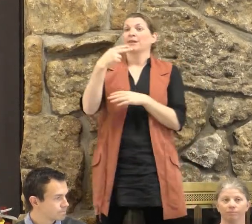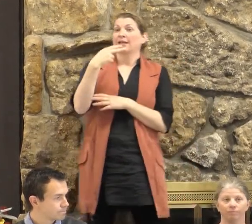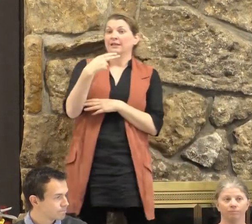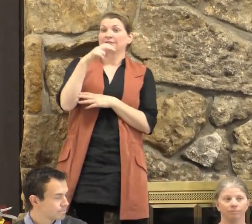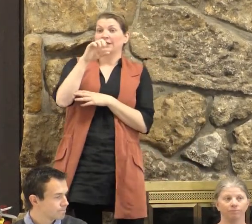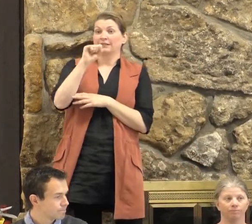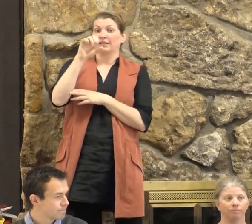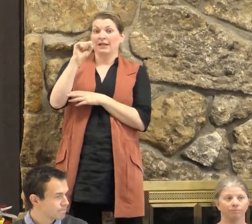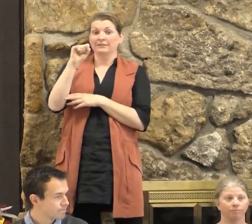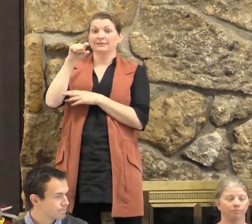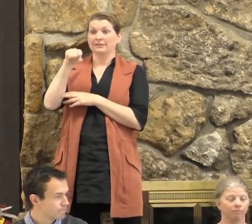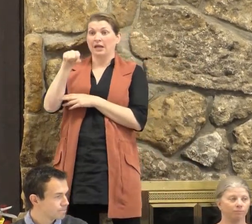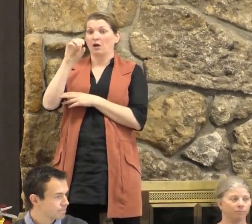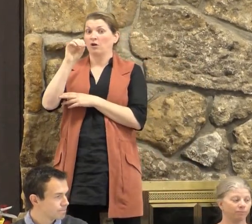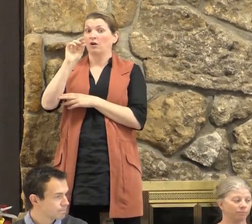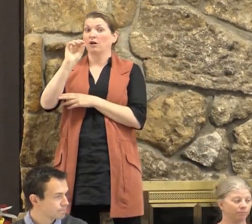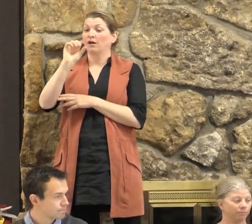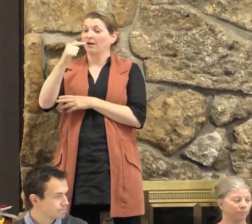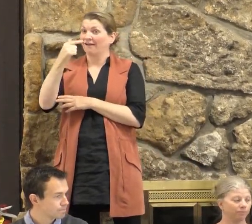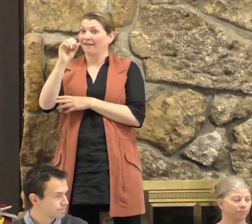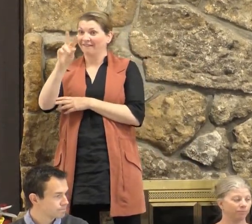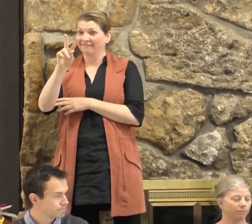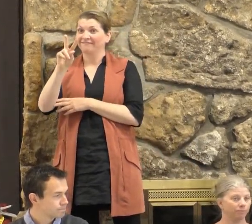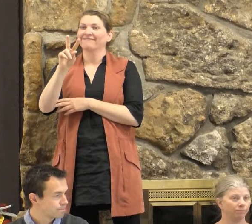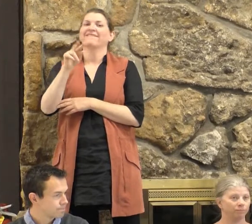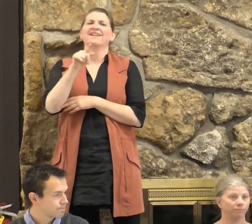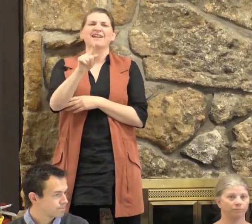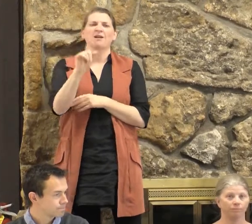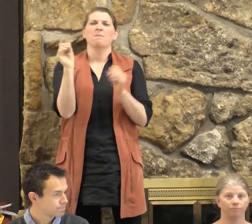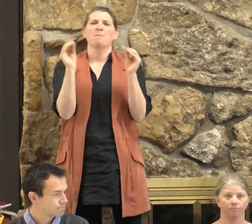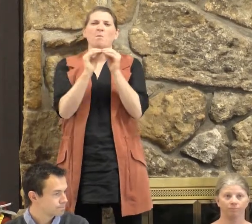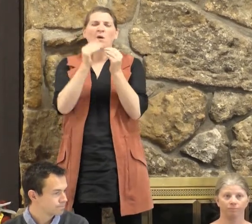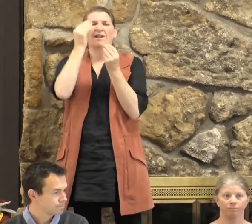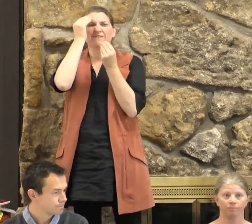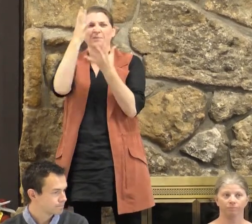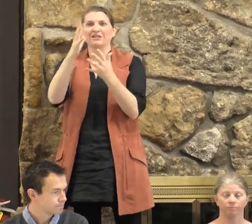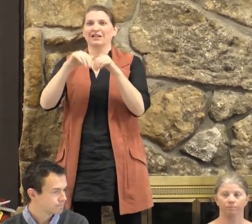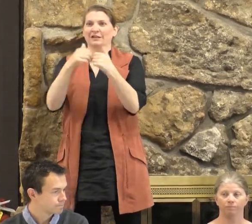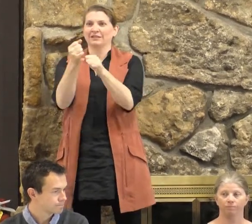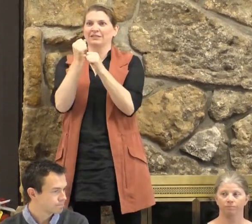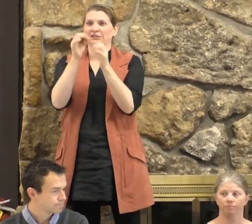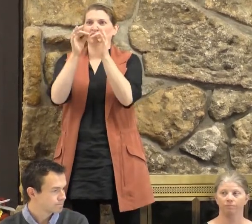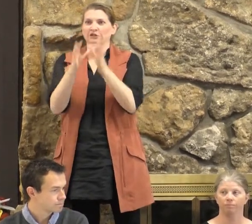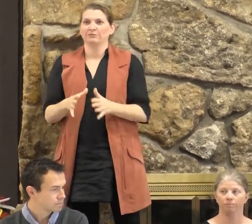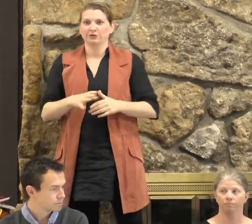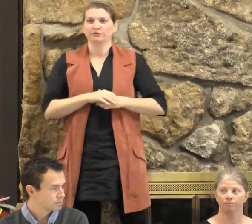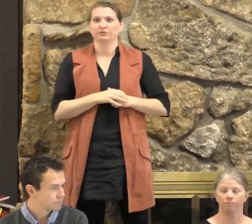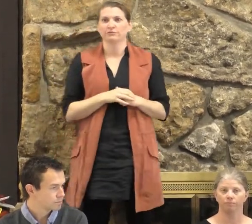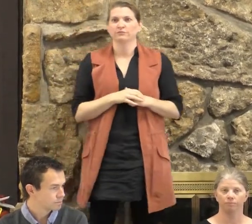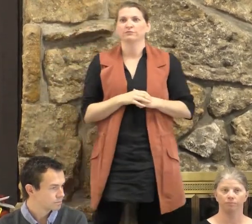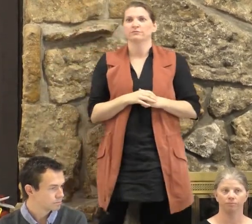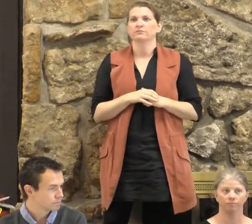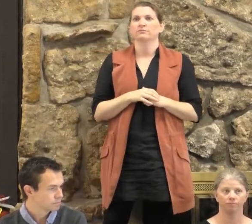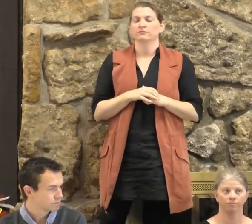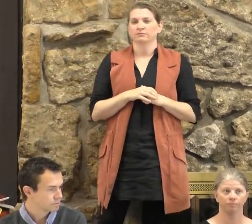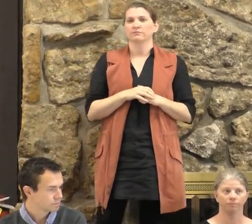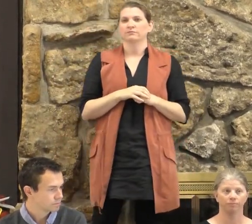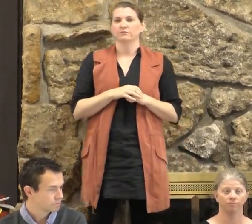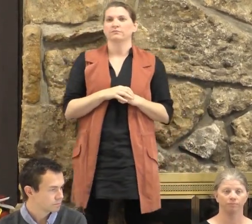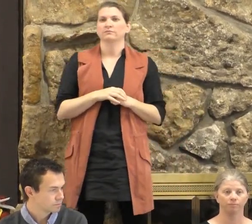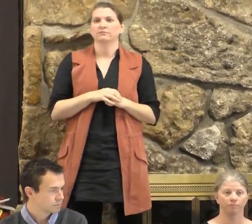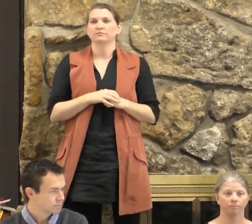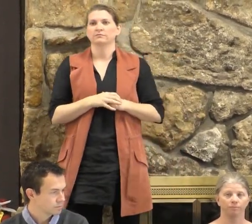confidentiality, anything like that. The reason why it's important for us to have the patient's name is, first of all, we want to be able to match their